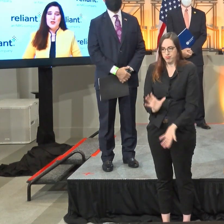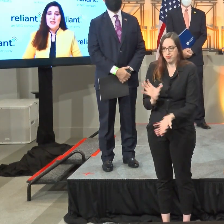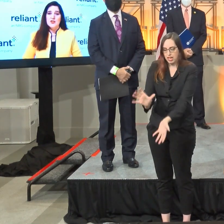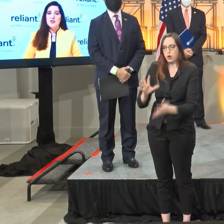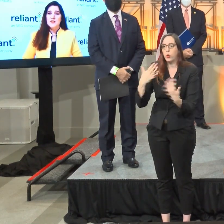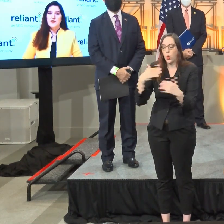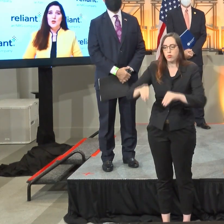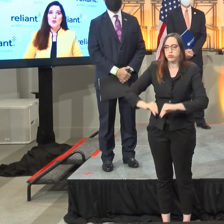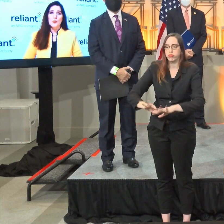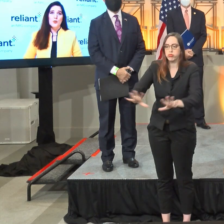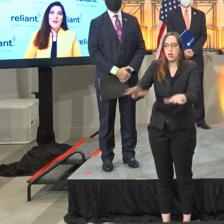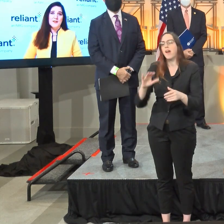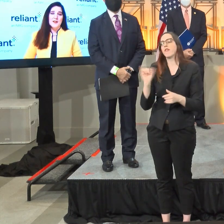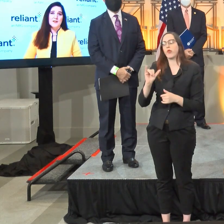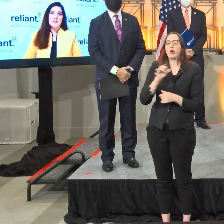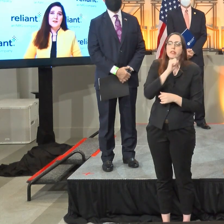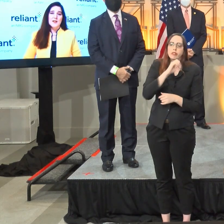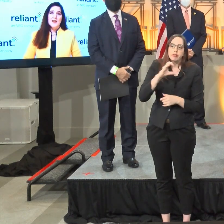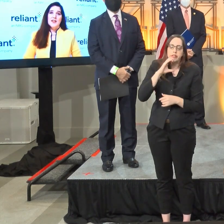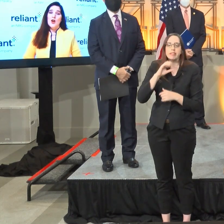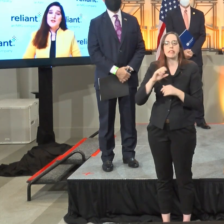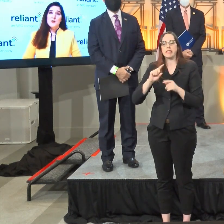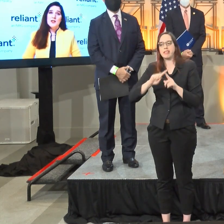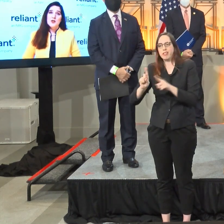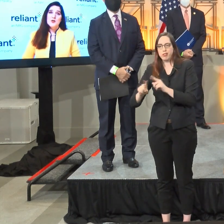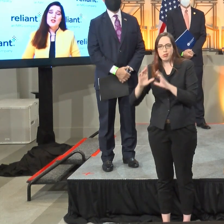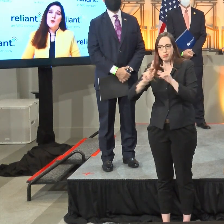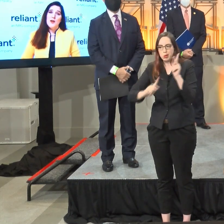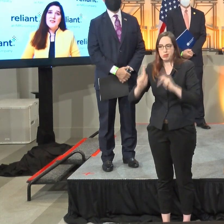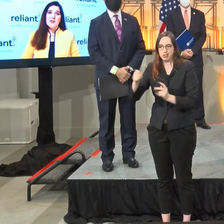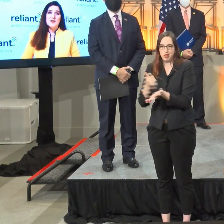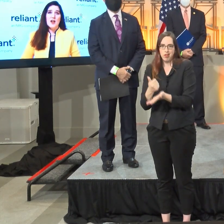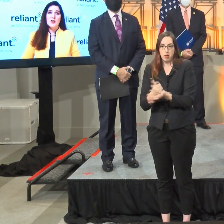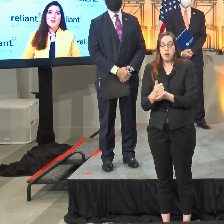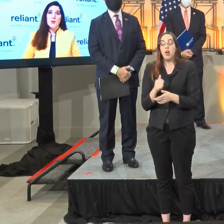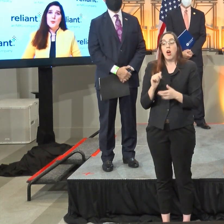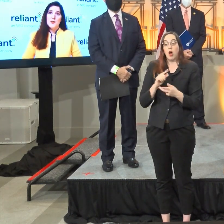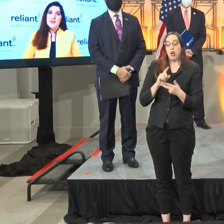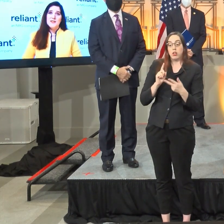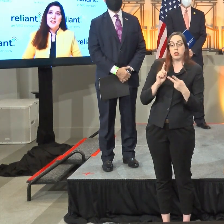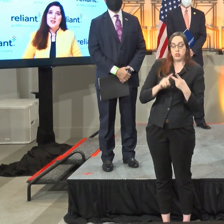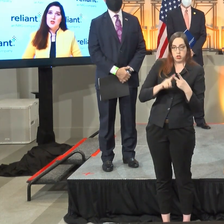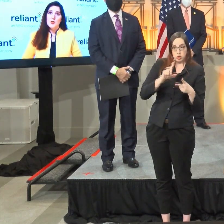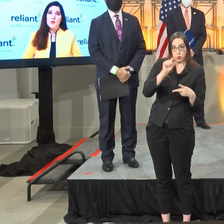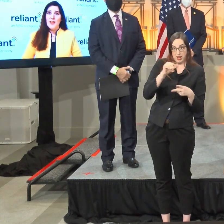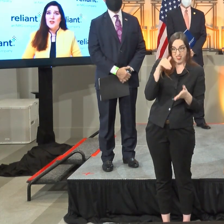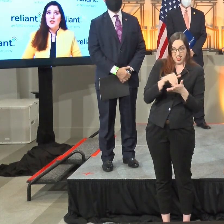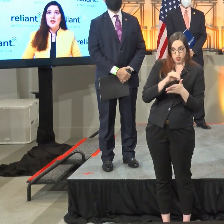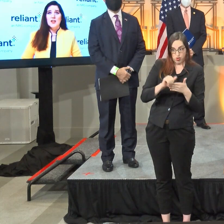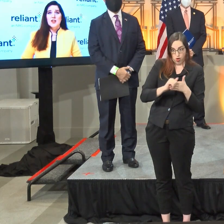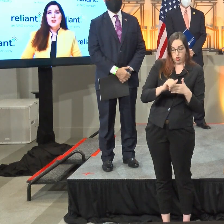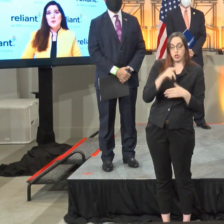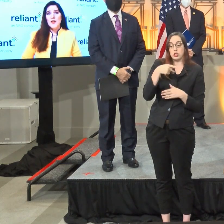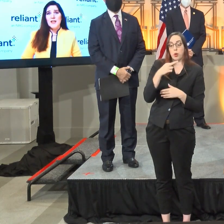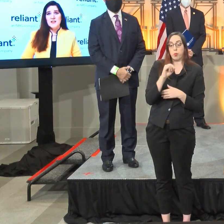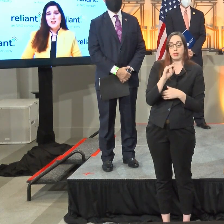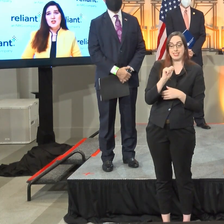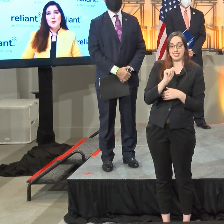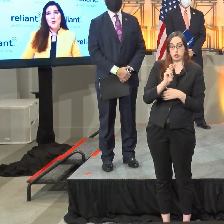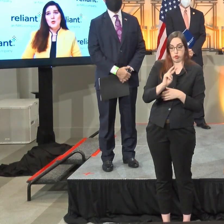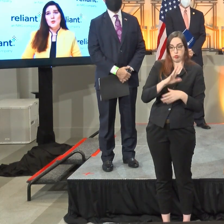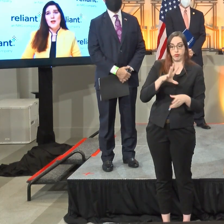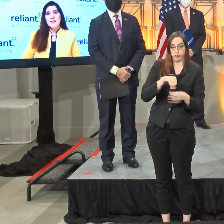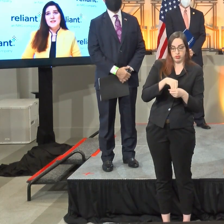for seniors and vulnerable residents. It also includes $20,000 for Precinct Together to provide